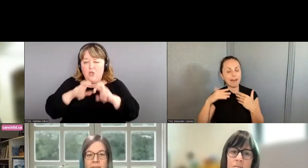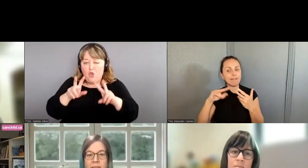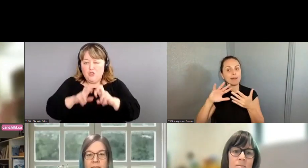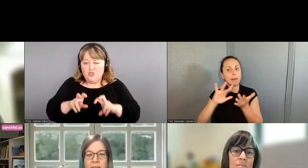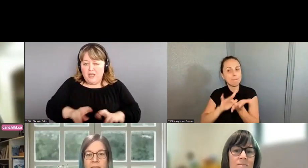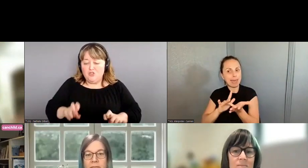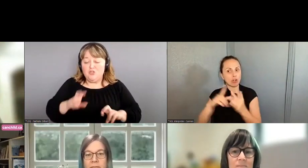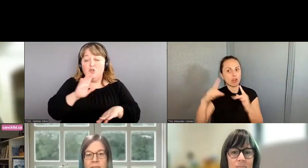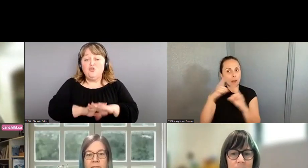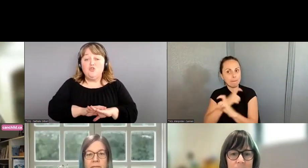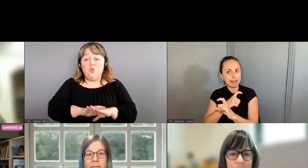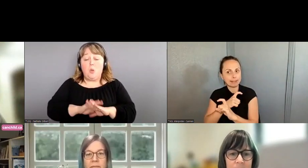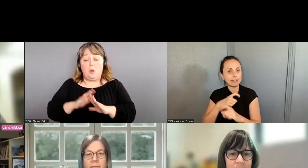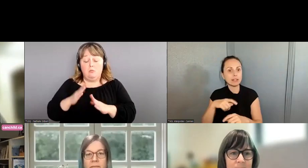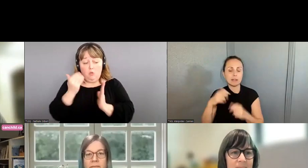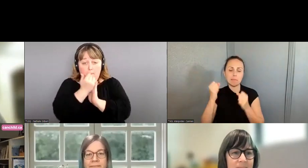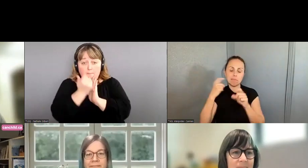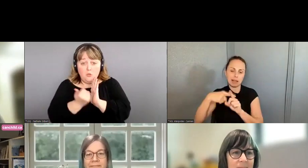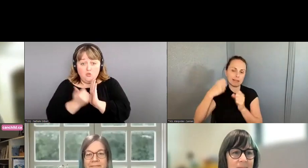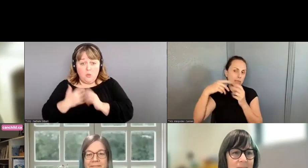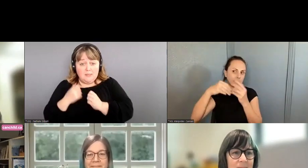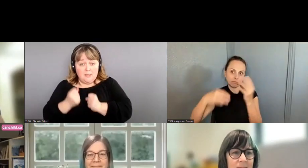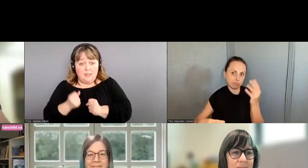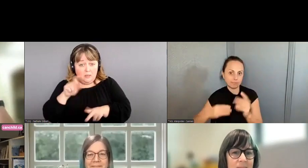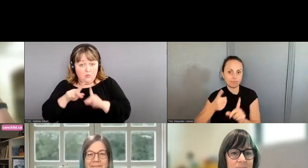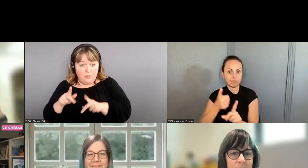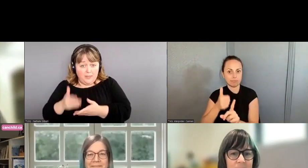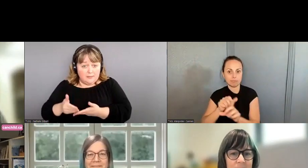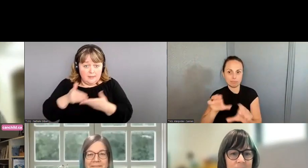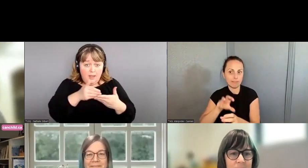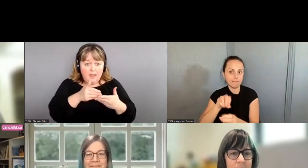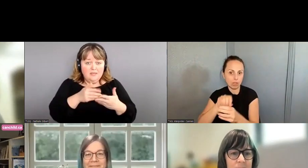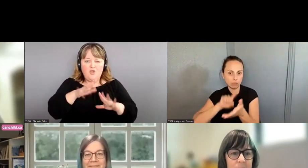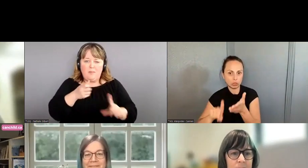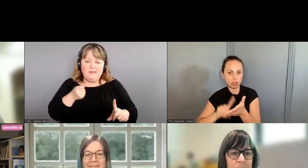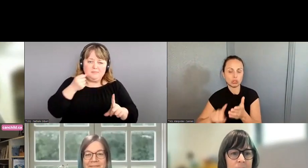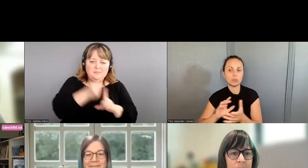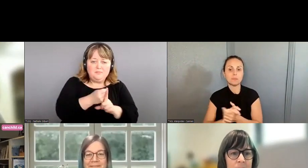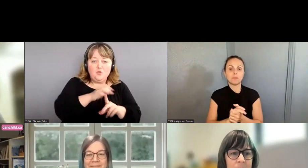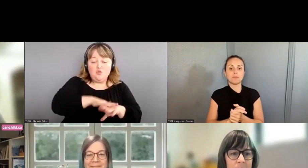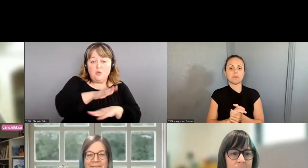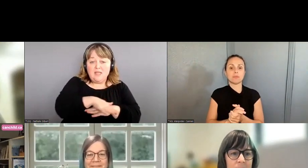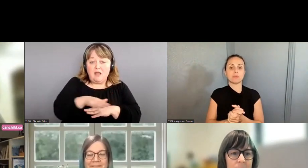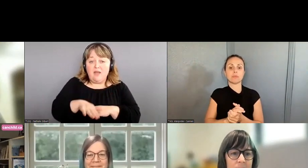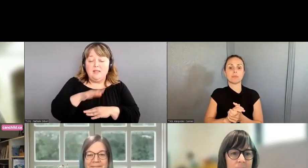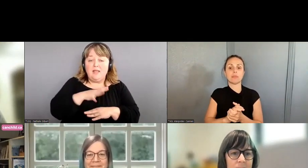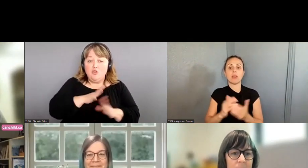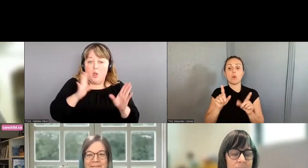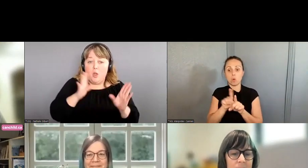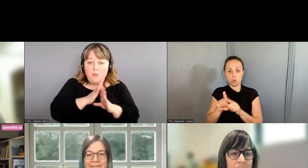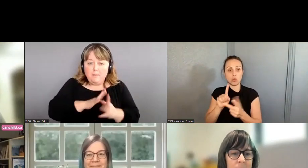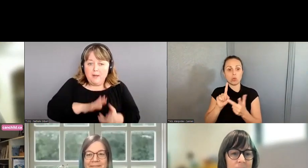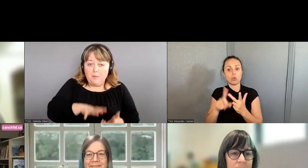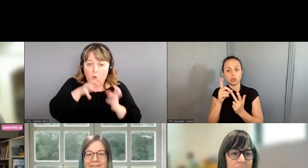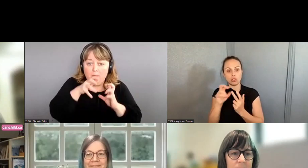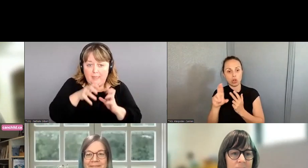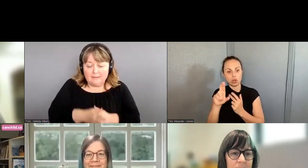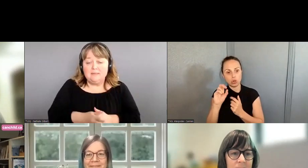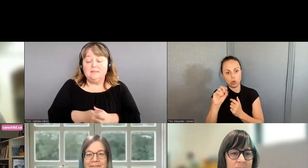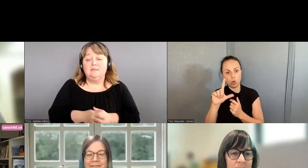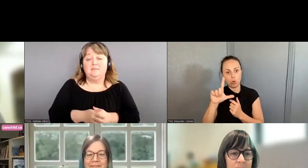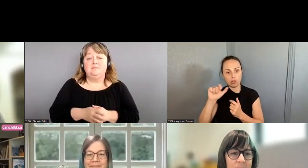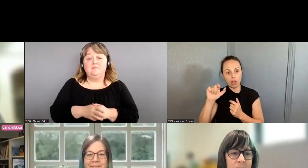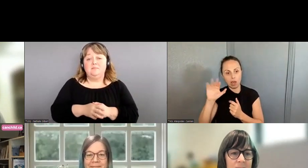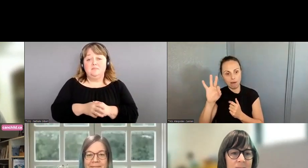complexity, among myriad other things that she is researching and working with. And we have Dr. Olaf Kraus de